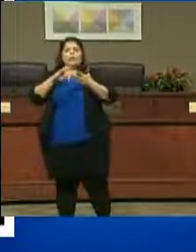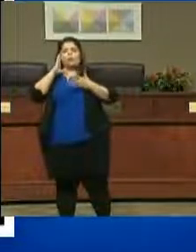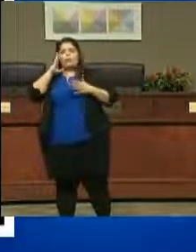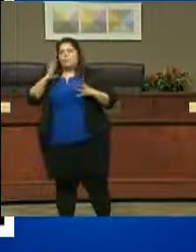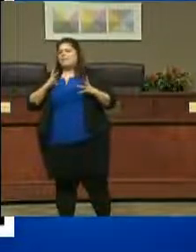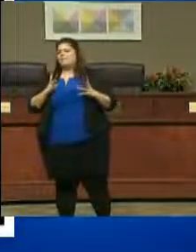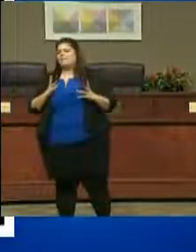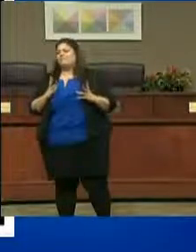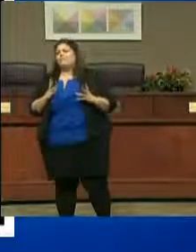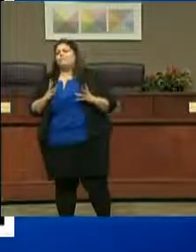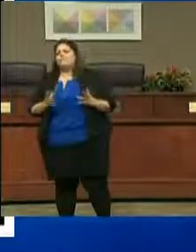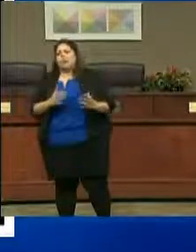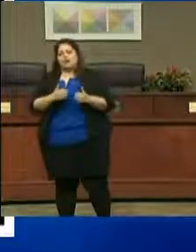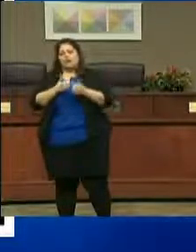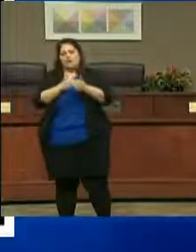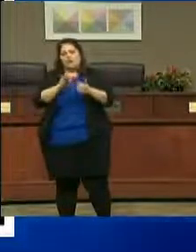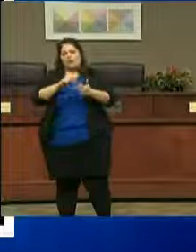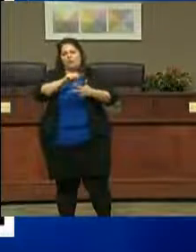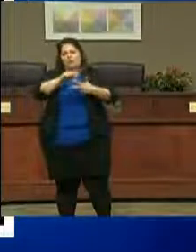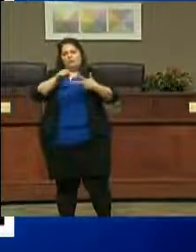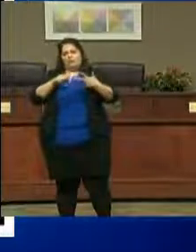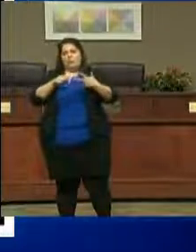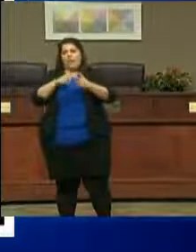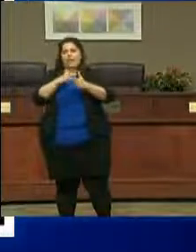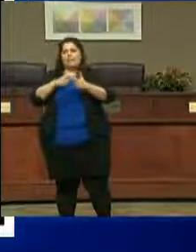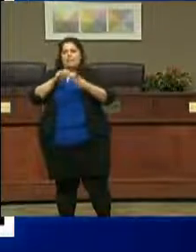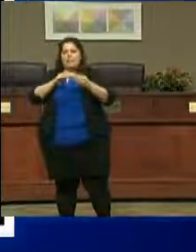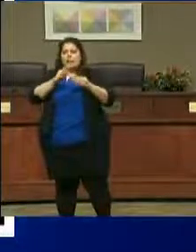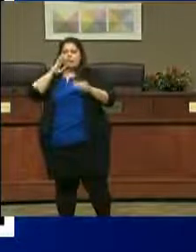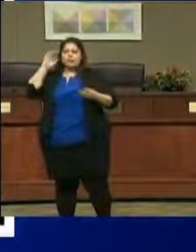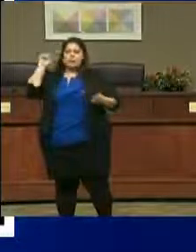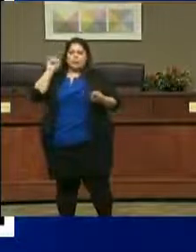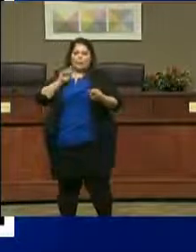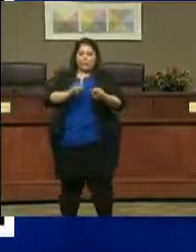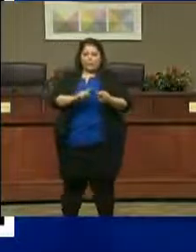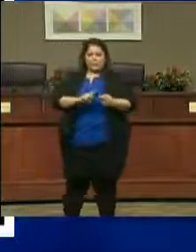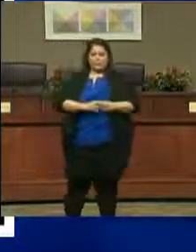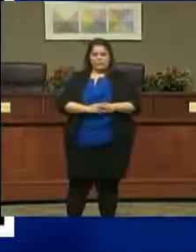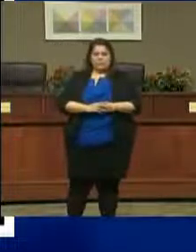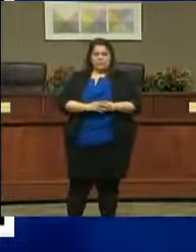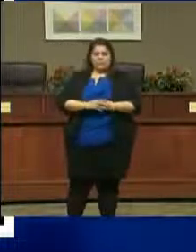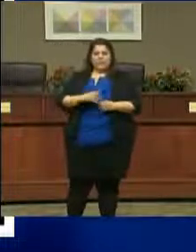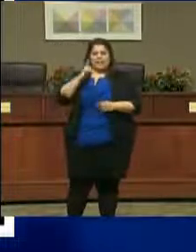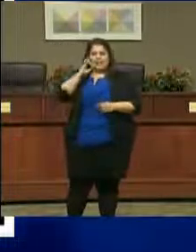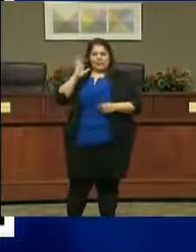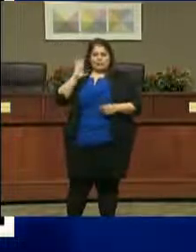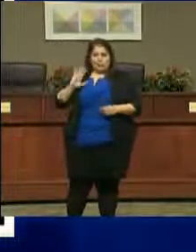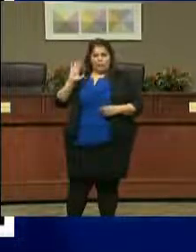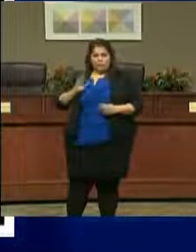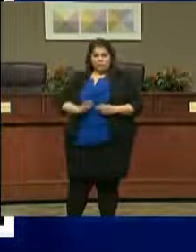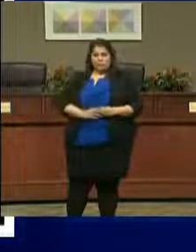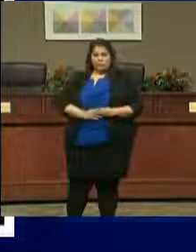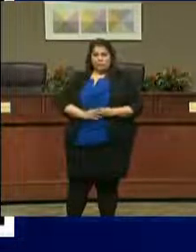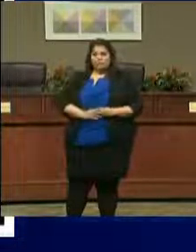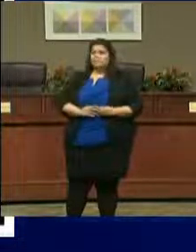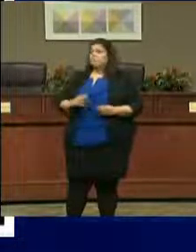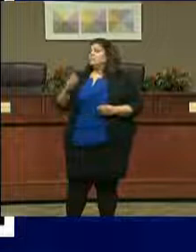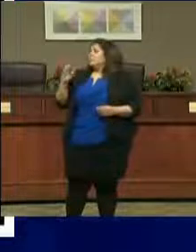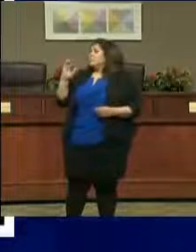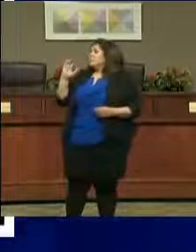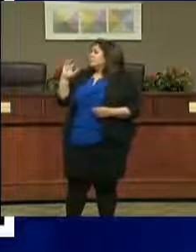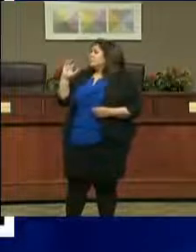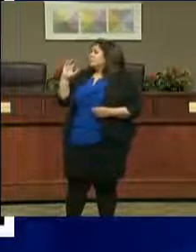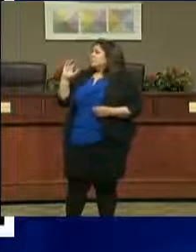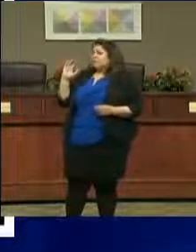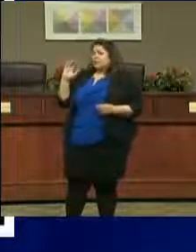fine. And that's what we have to do to go back to where we were. So here you have the